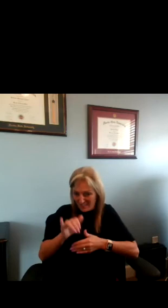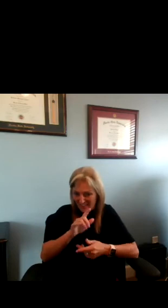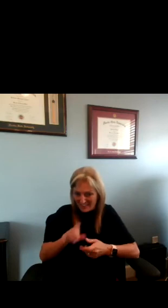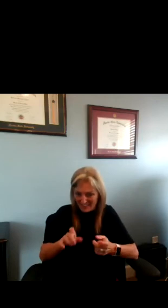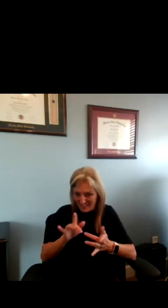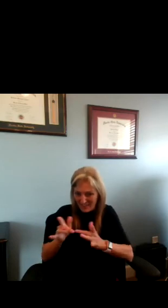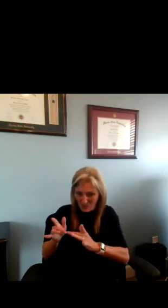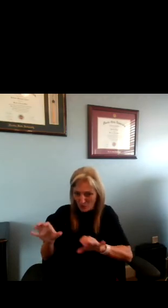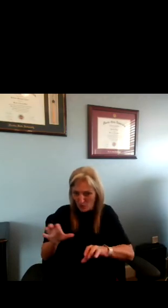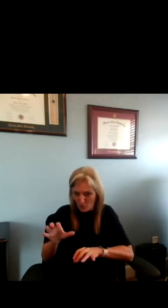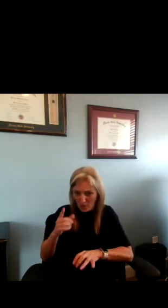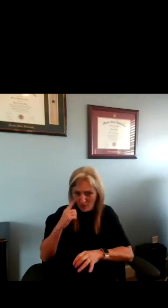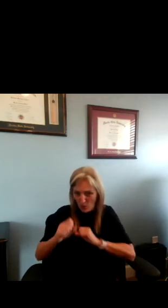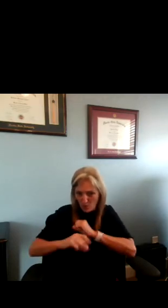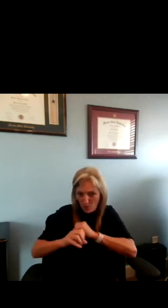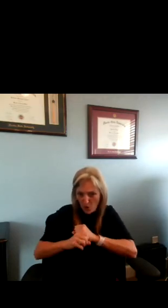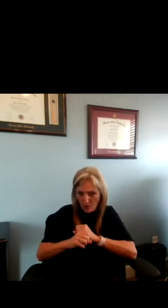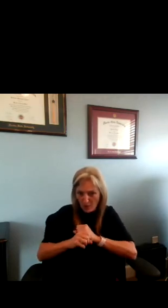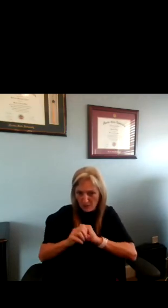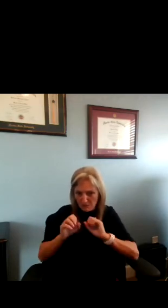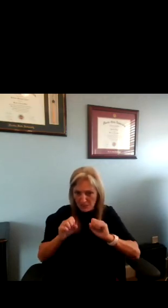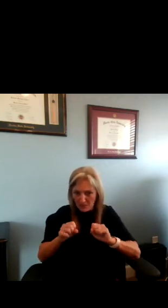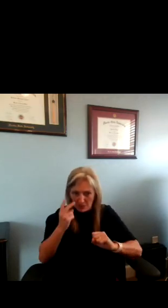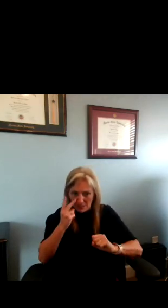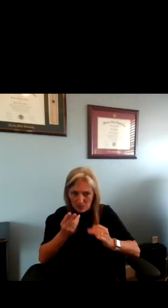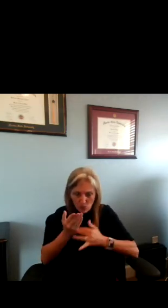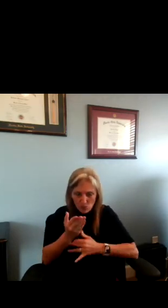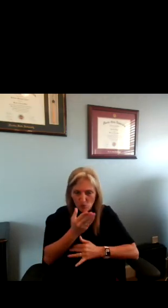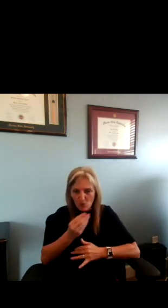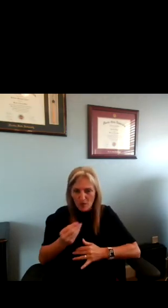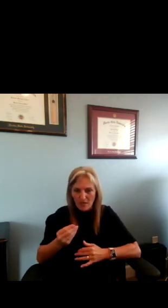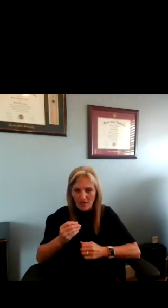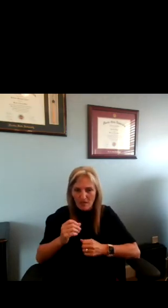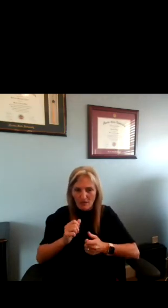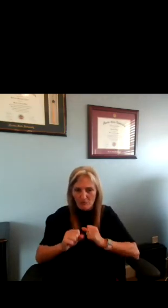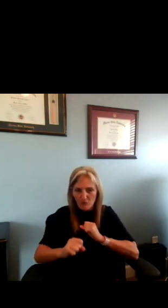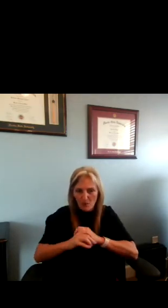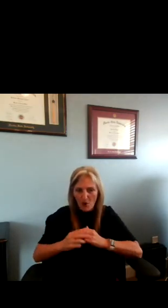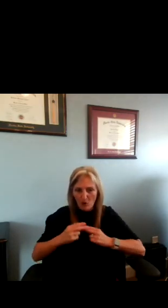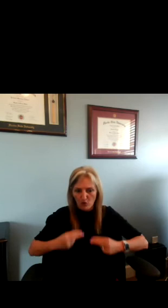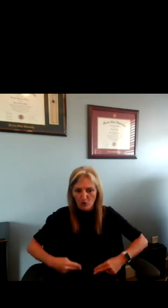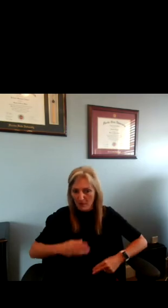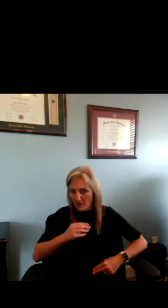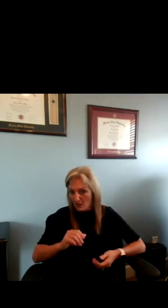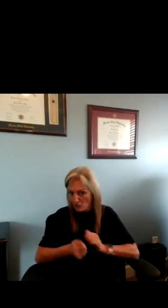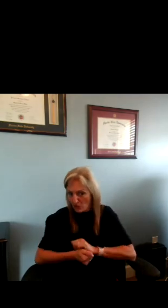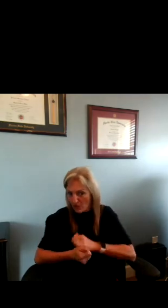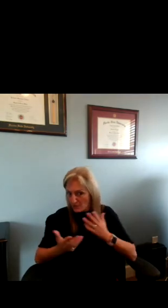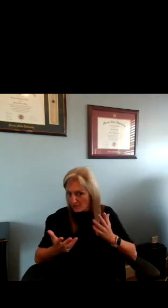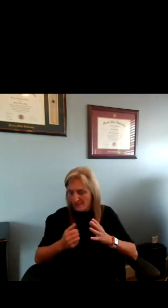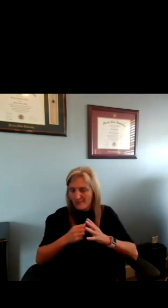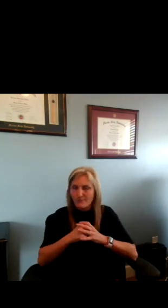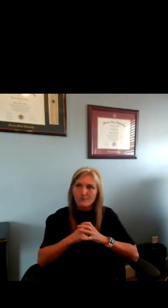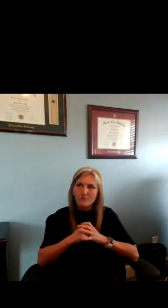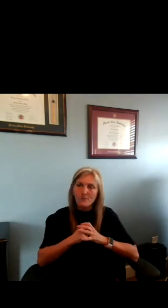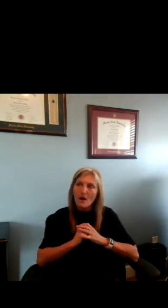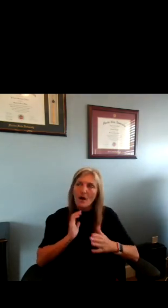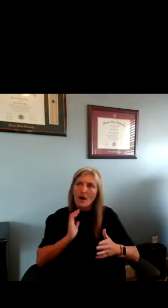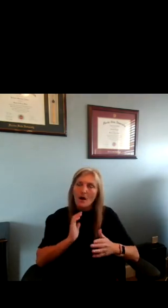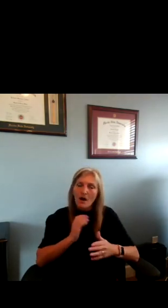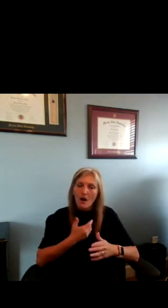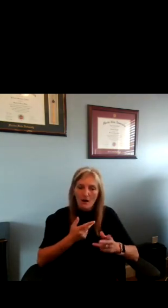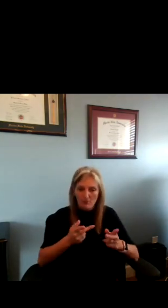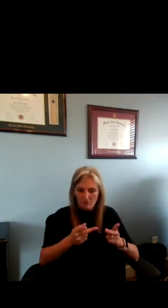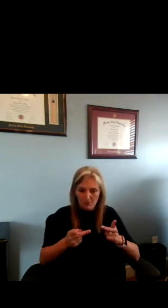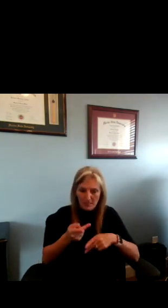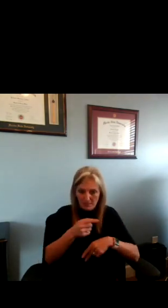promote transparency, to promote humanity, and to promote change? Well, our sites have agreed to do a number of